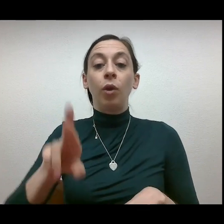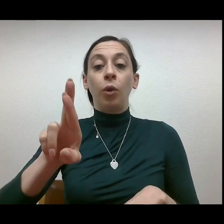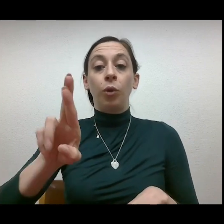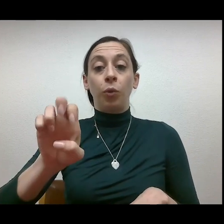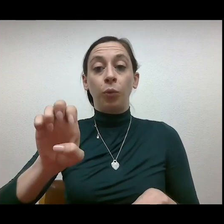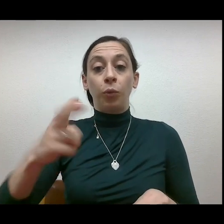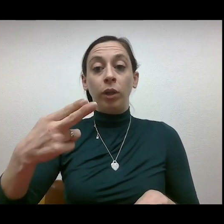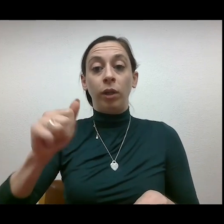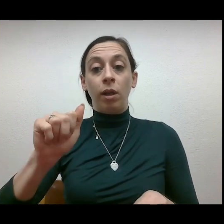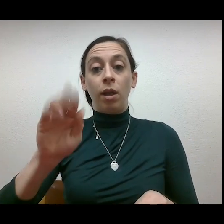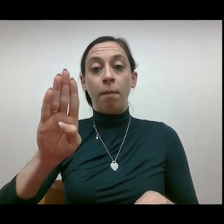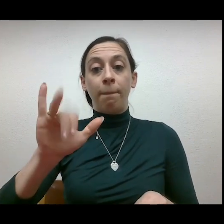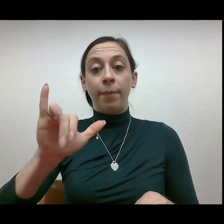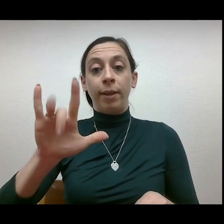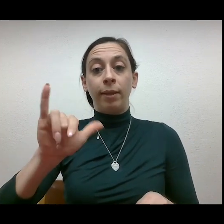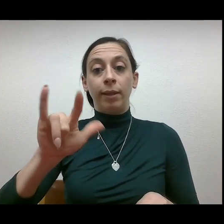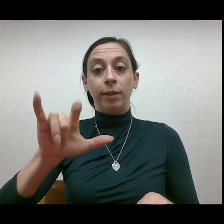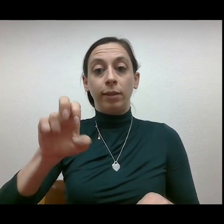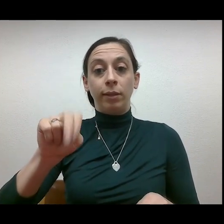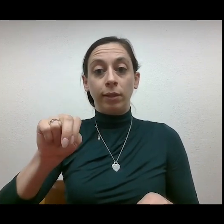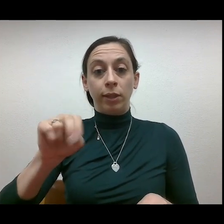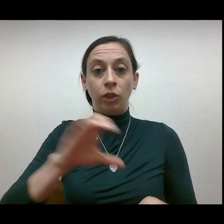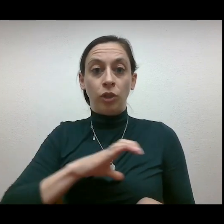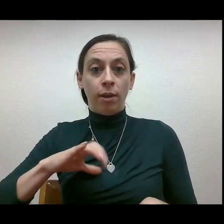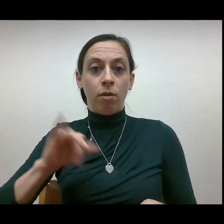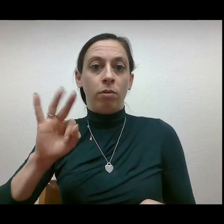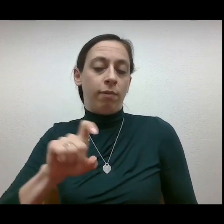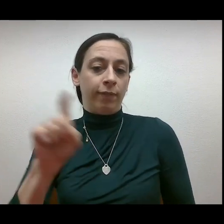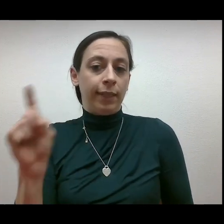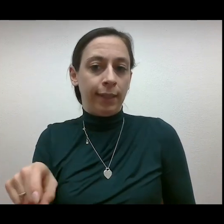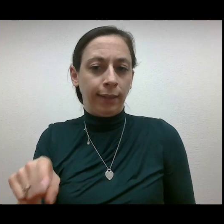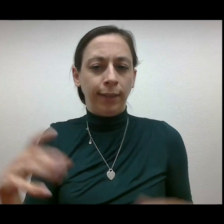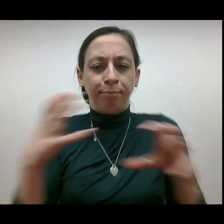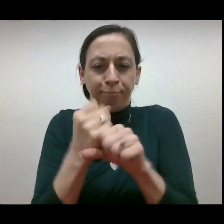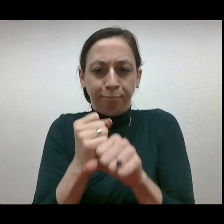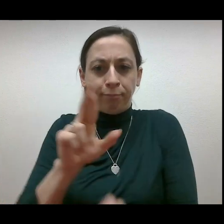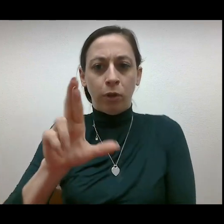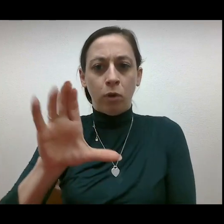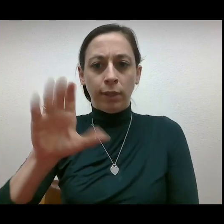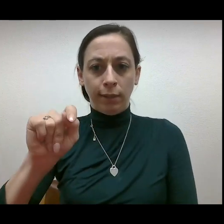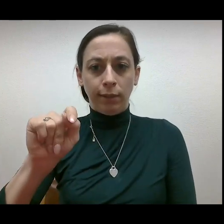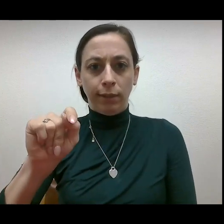IDEA. Next is the Rehabilitation Council of Texas, or RCT.